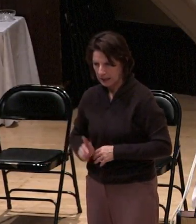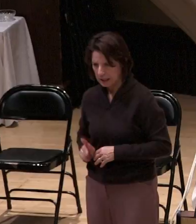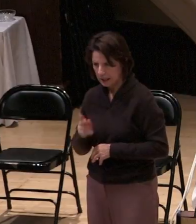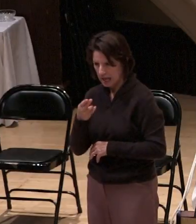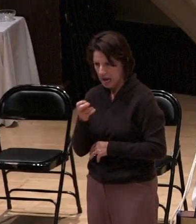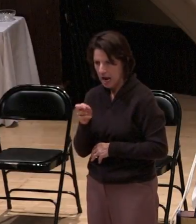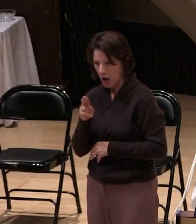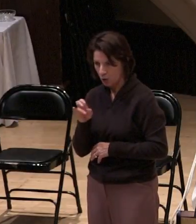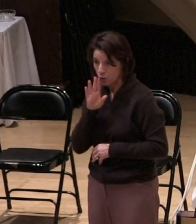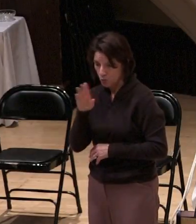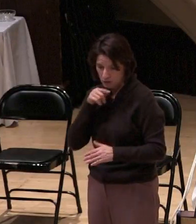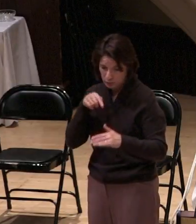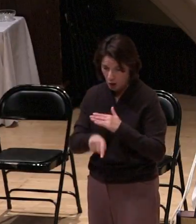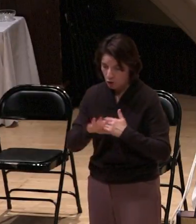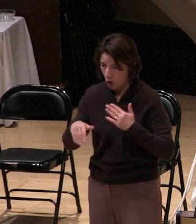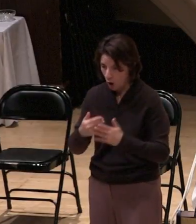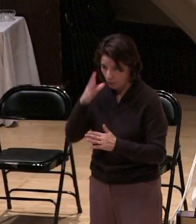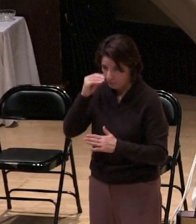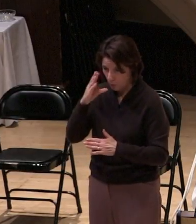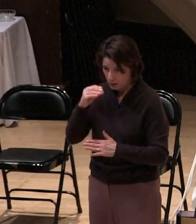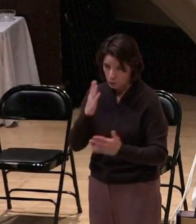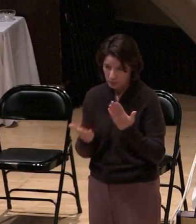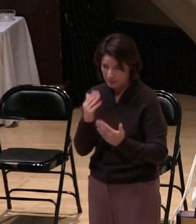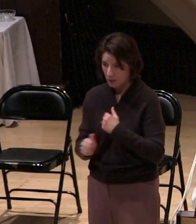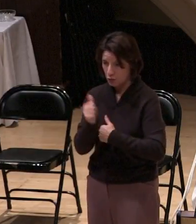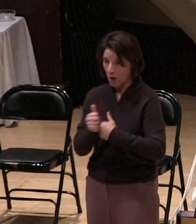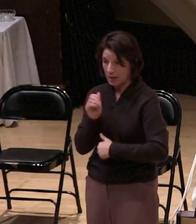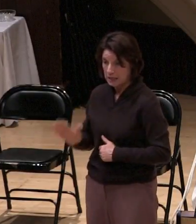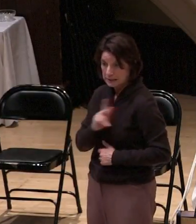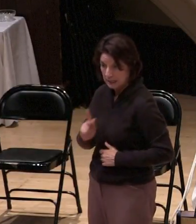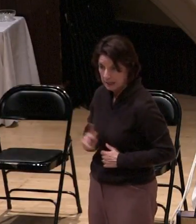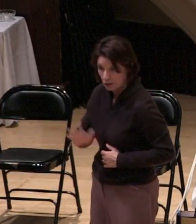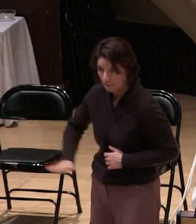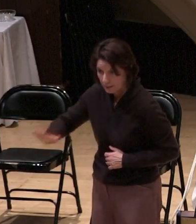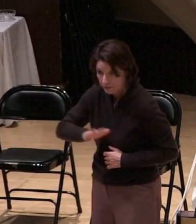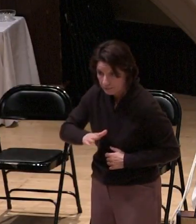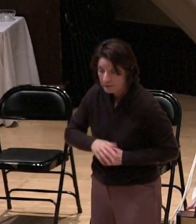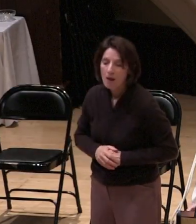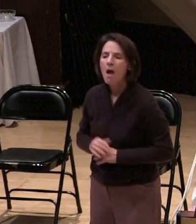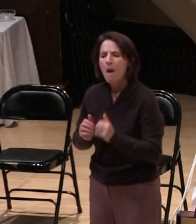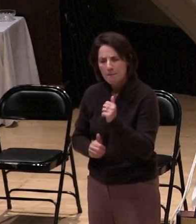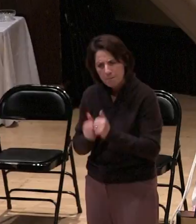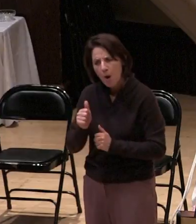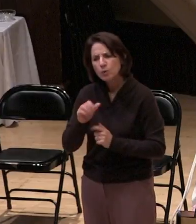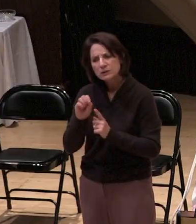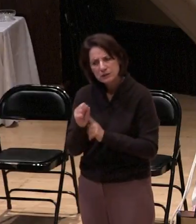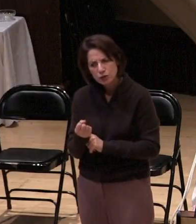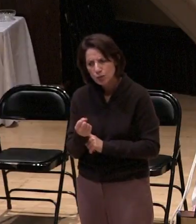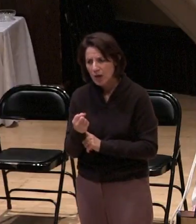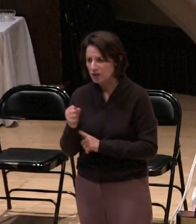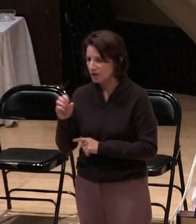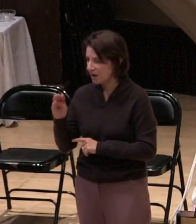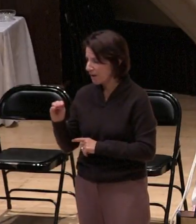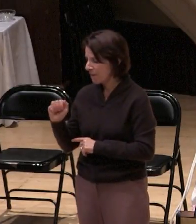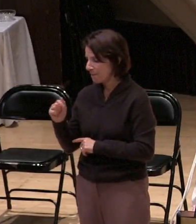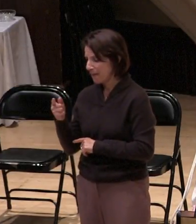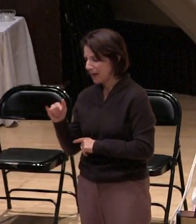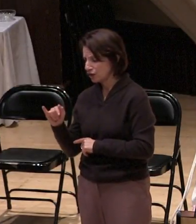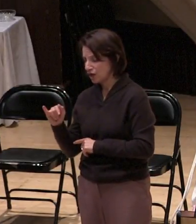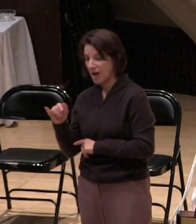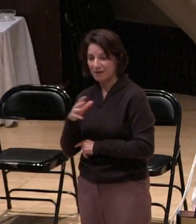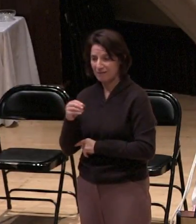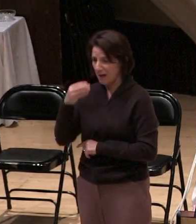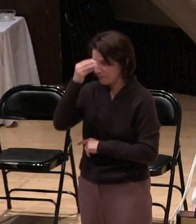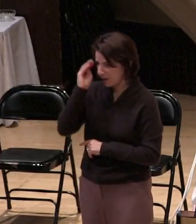threat to his kingdom. In both cases, the Magi and Joseph and Mary, they don't know what's going to happen next. They